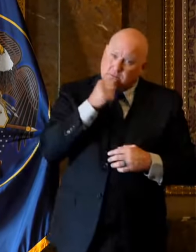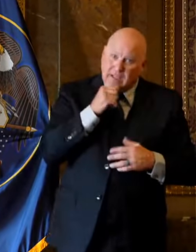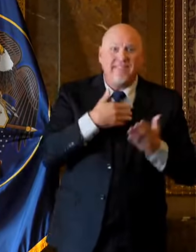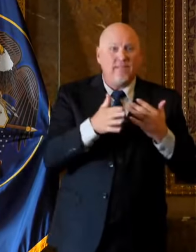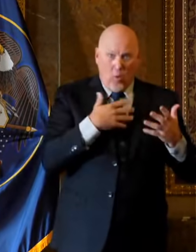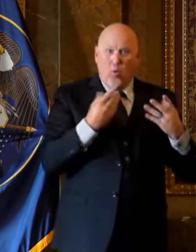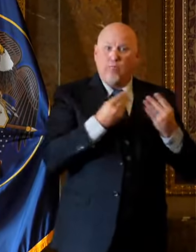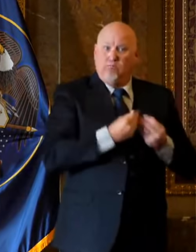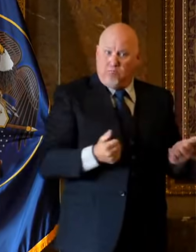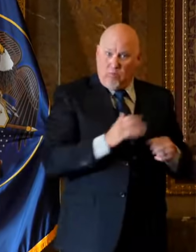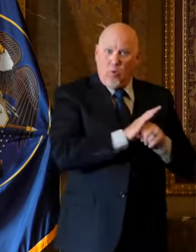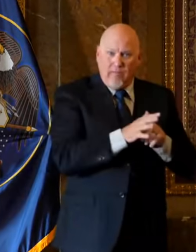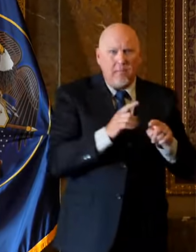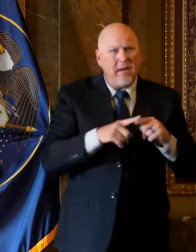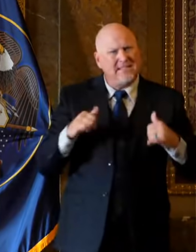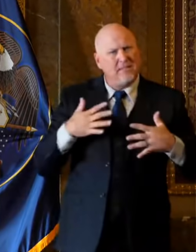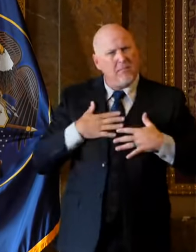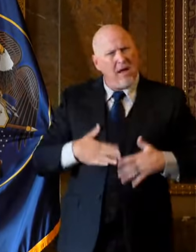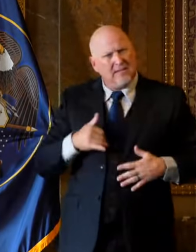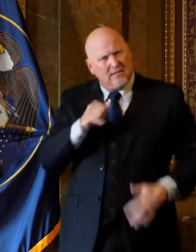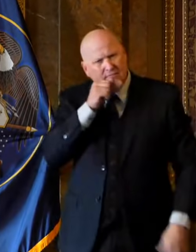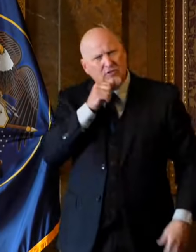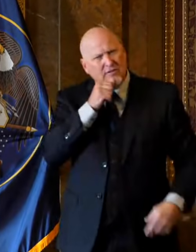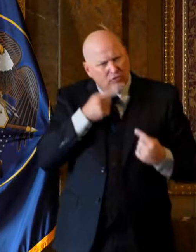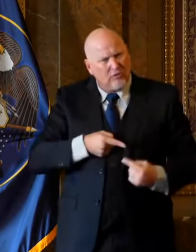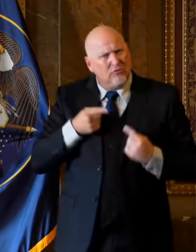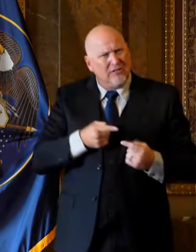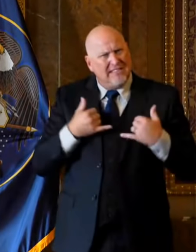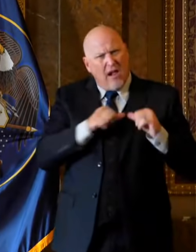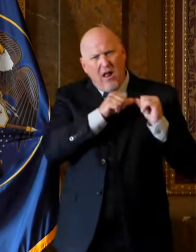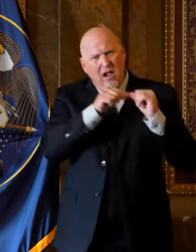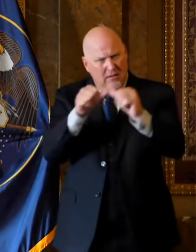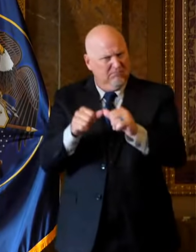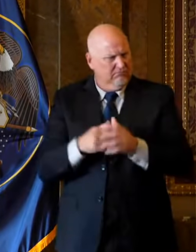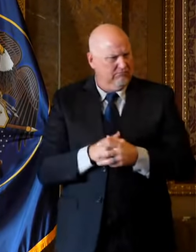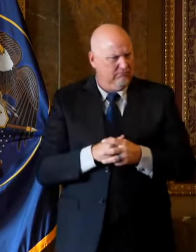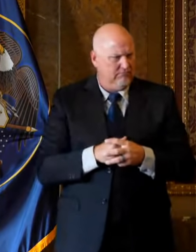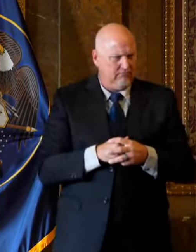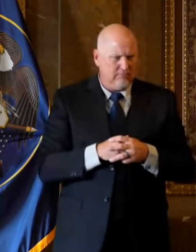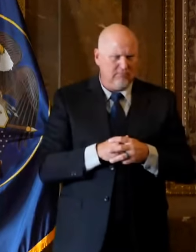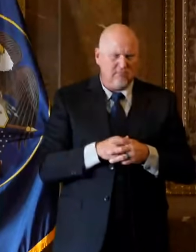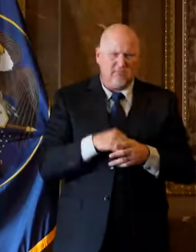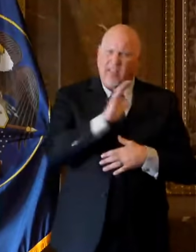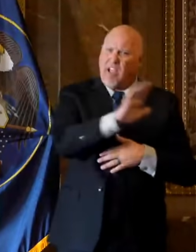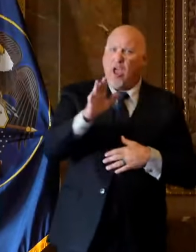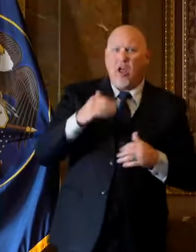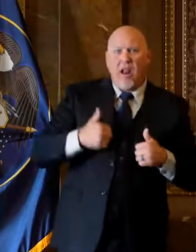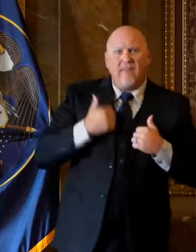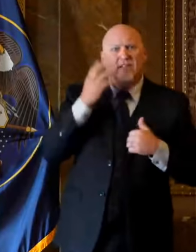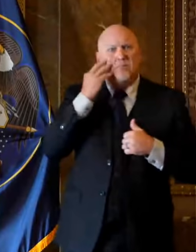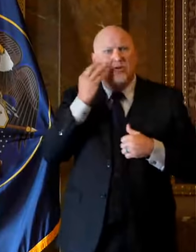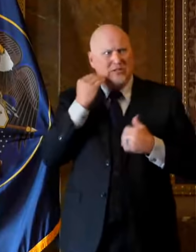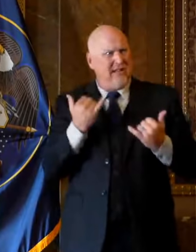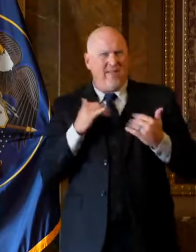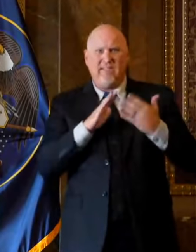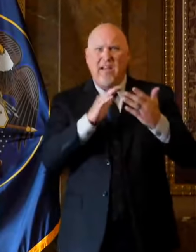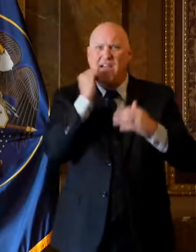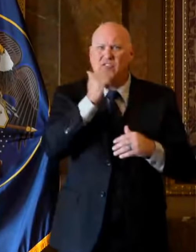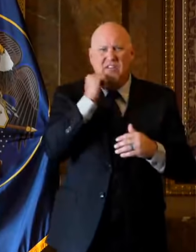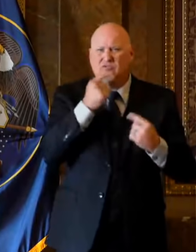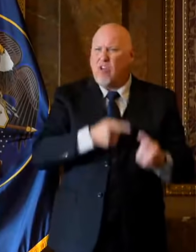mental pressure and trauma that they've faced. As Dr. Hoffman said, the behavioral health crisis, both